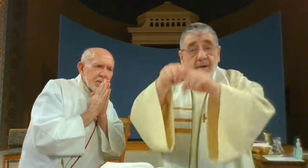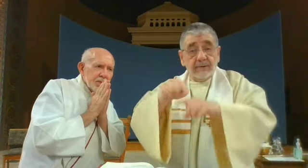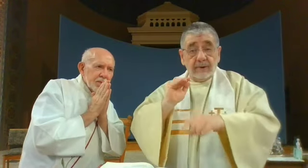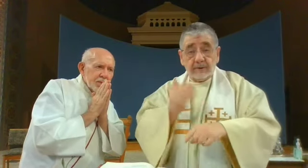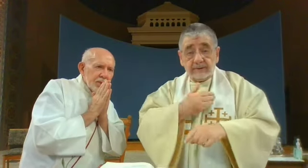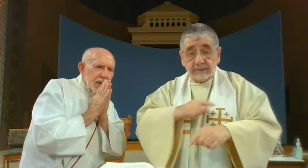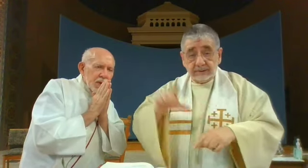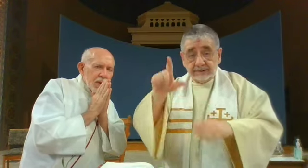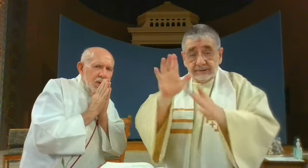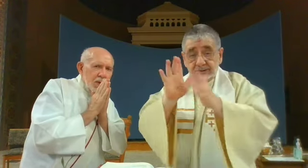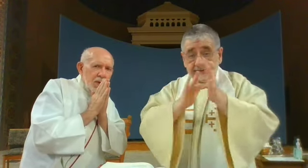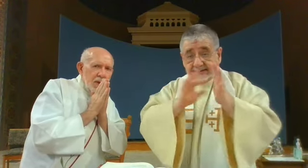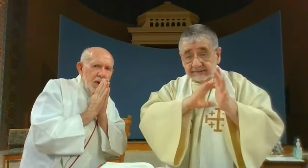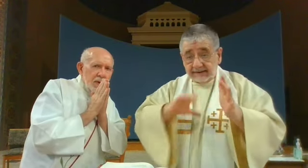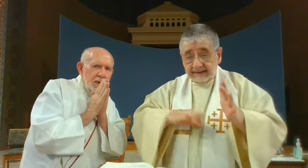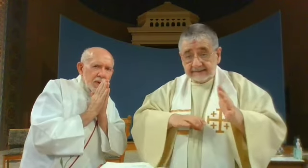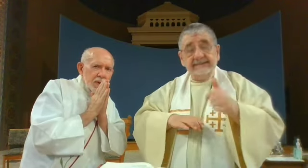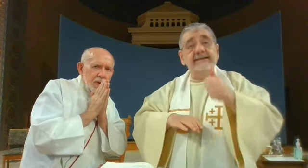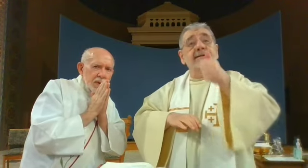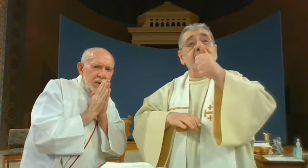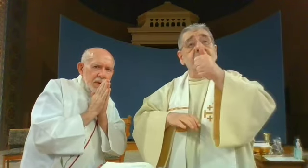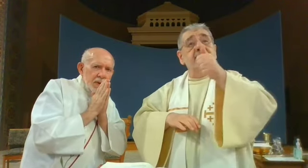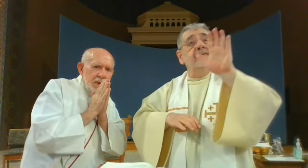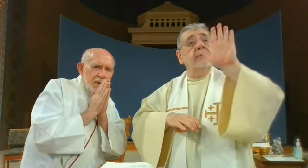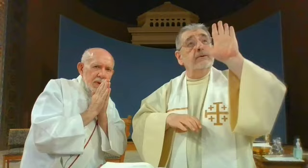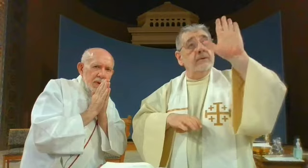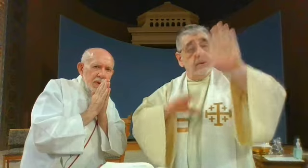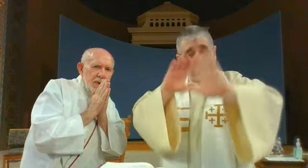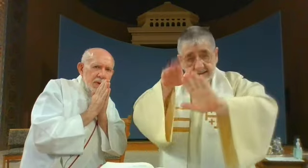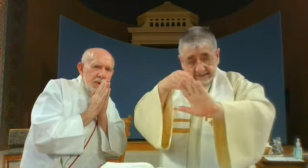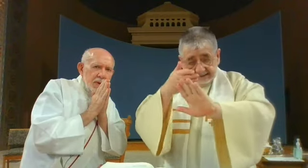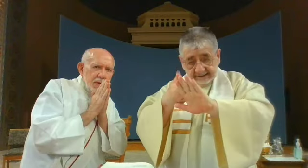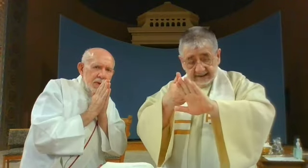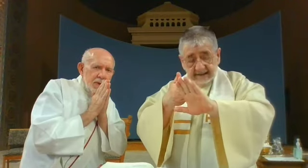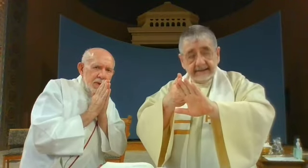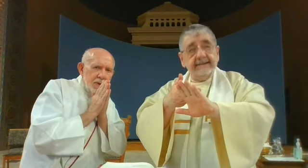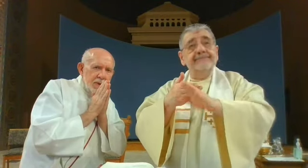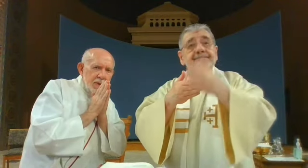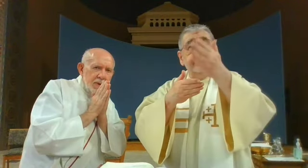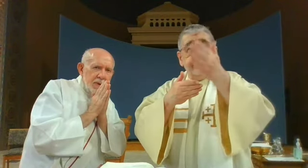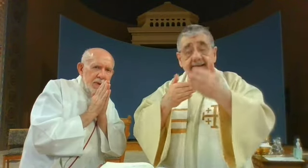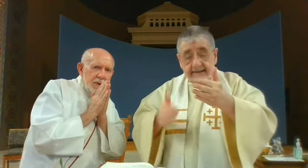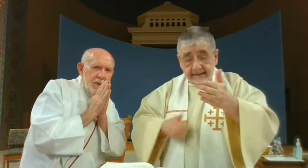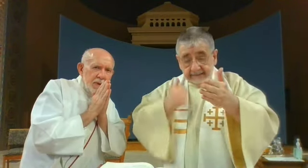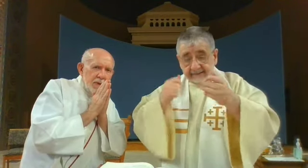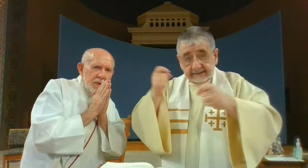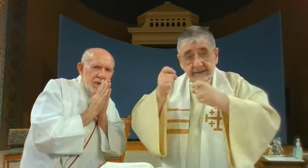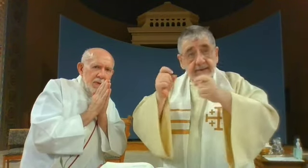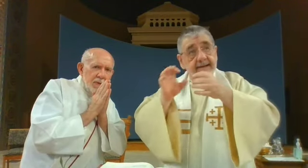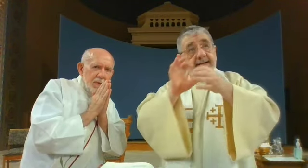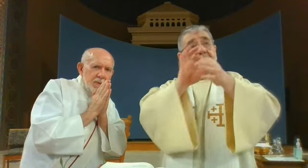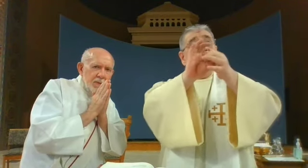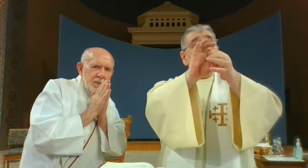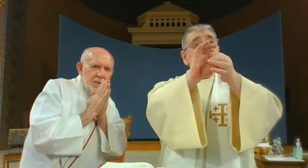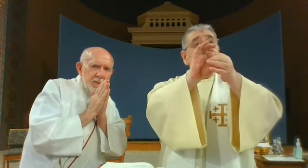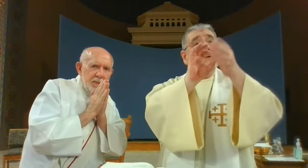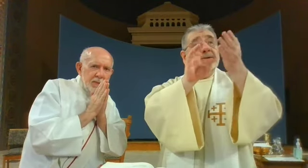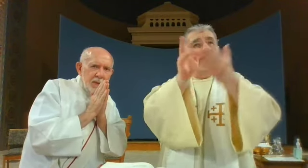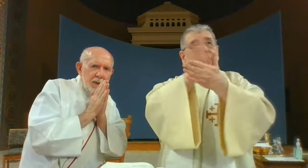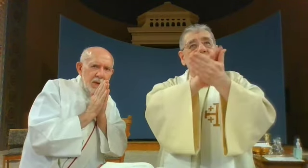eternal glory and adore your unity, powerful in majesty. Through our Lord Jesus Christ, your Son,